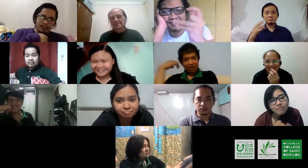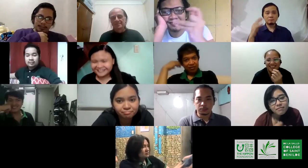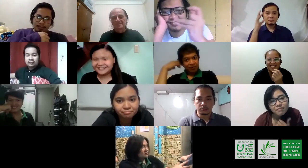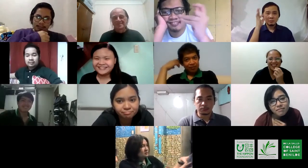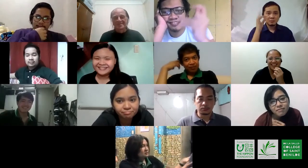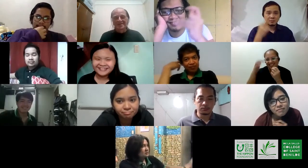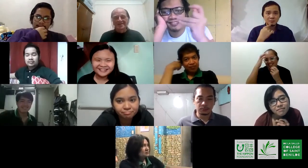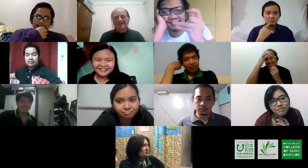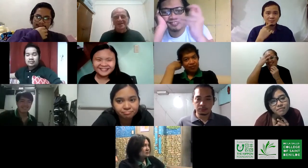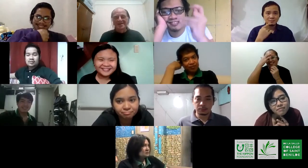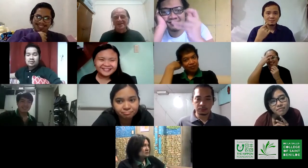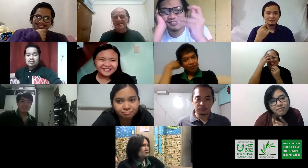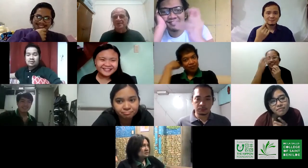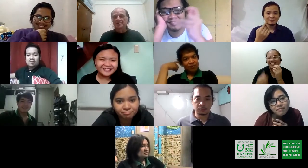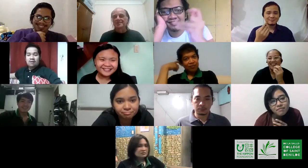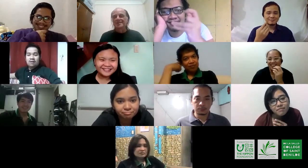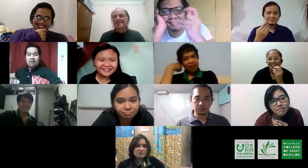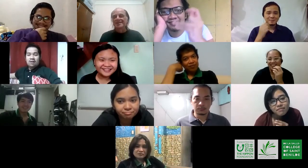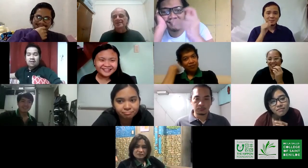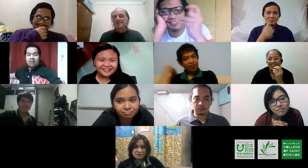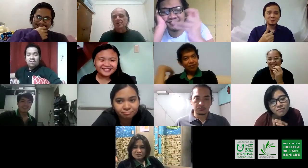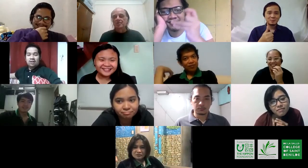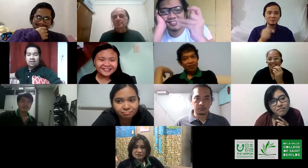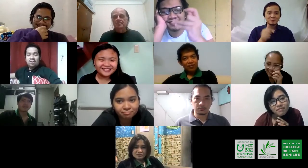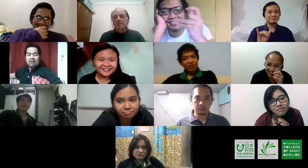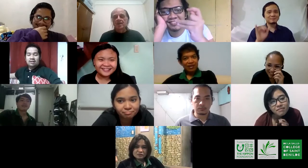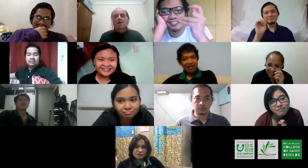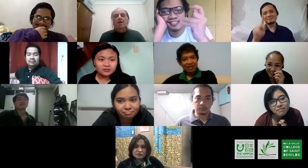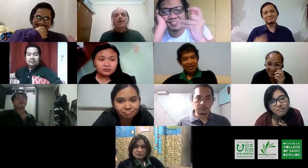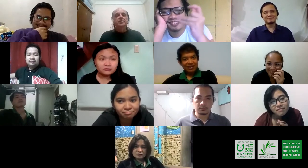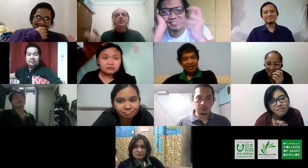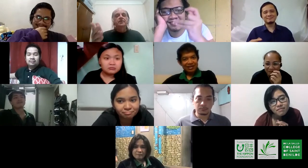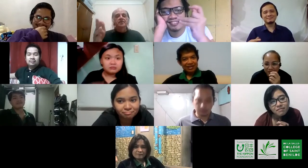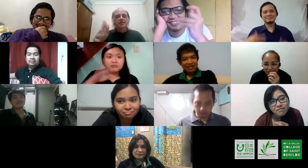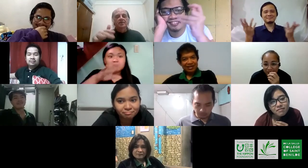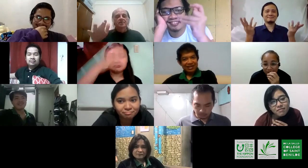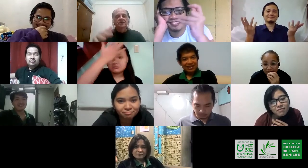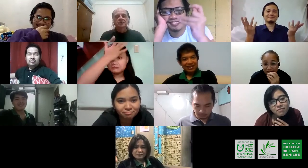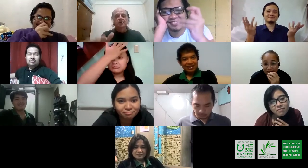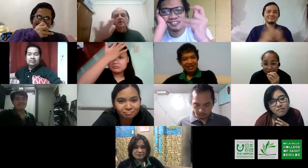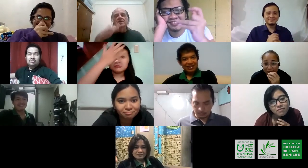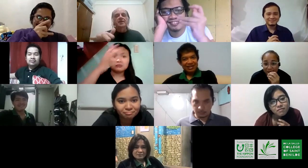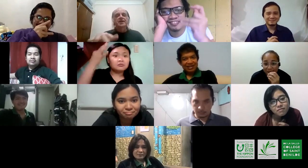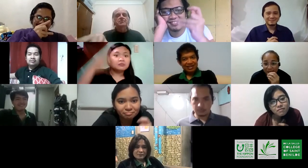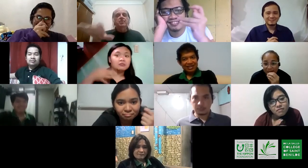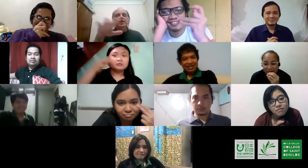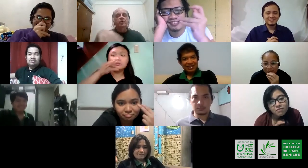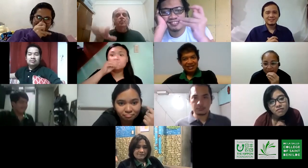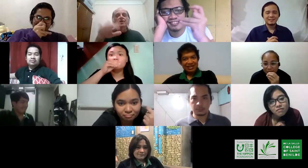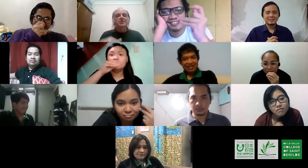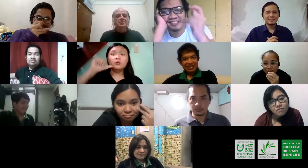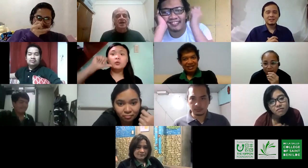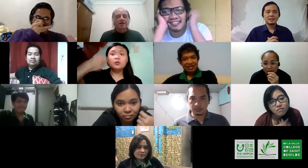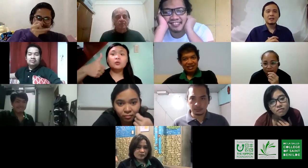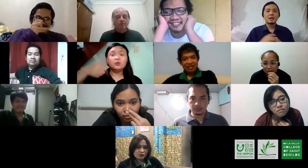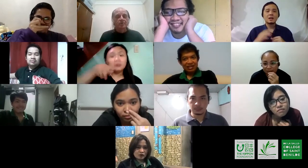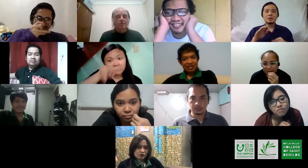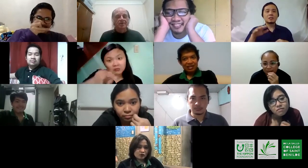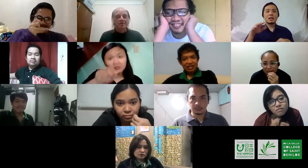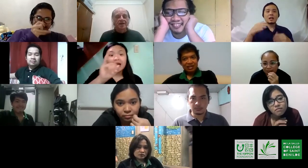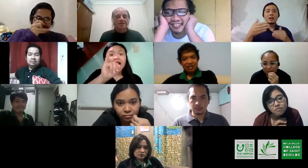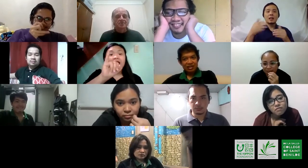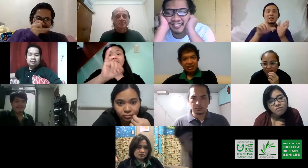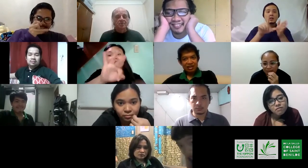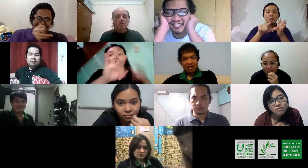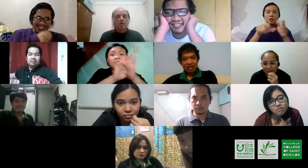tomorrow. Okay, I know. So, all right. During the next break, you all decide when you